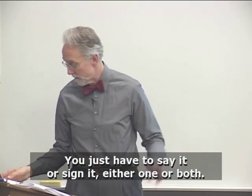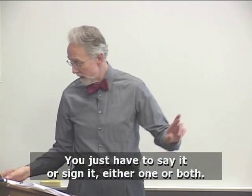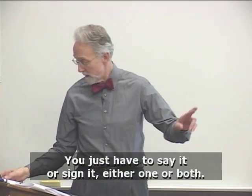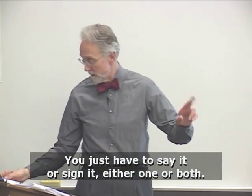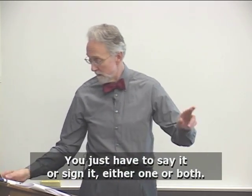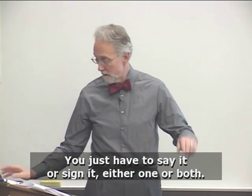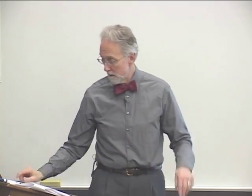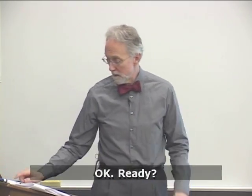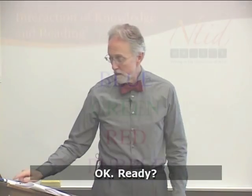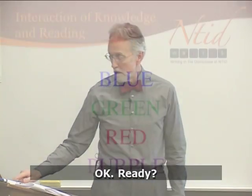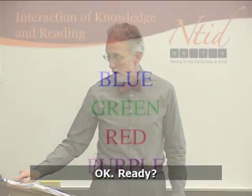ready?